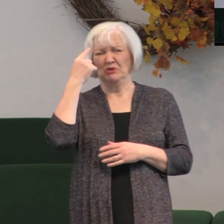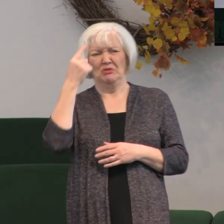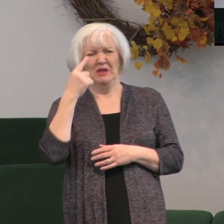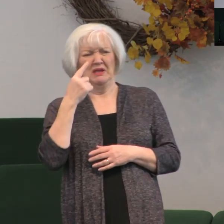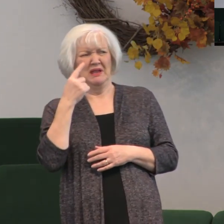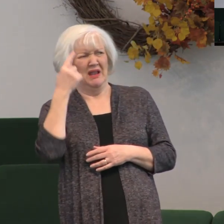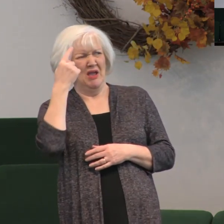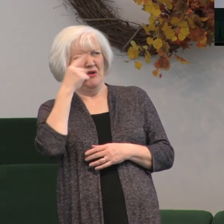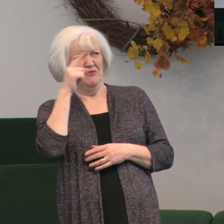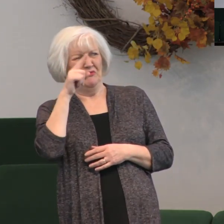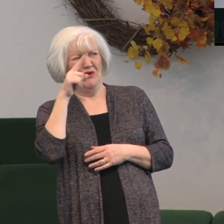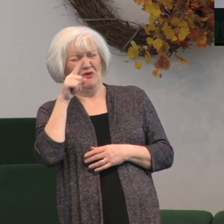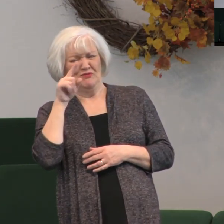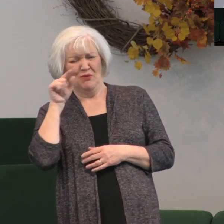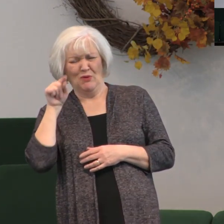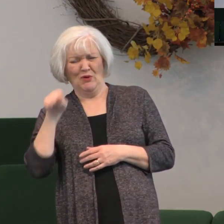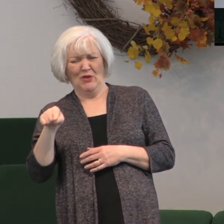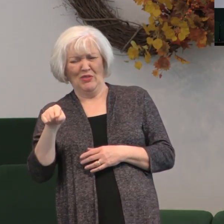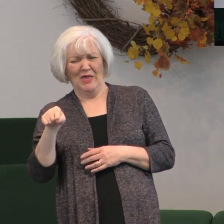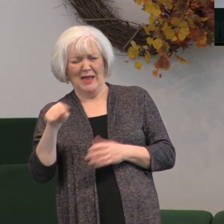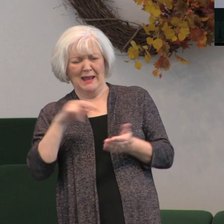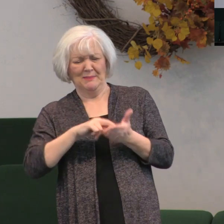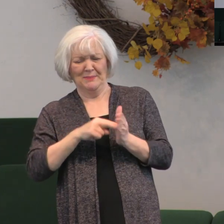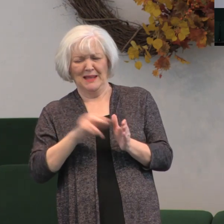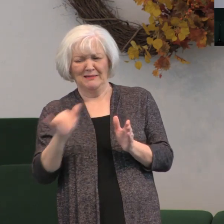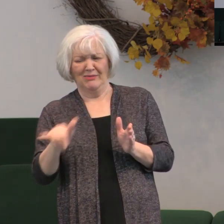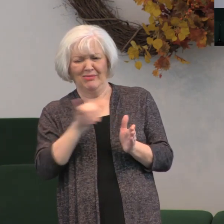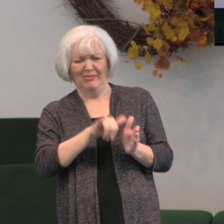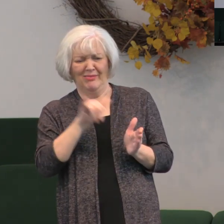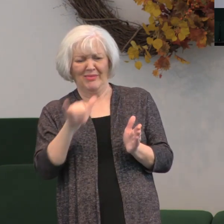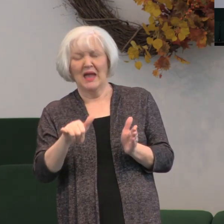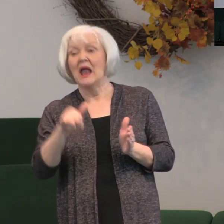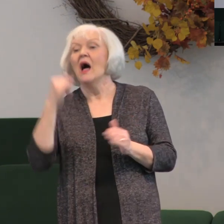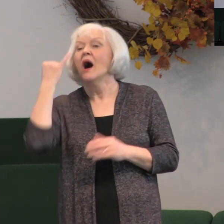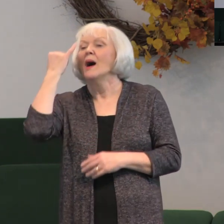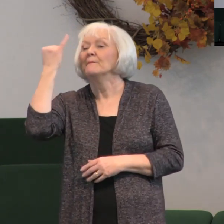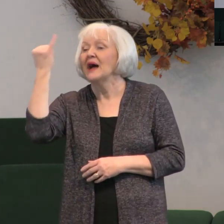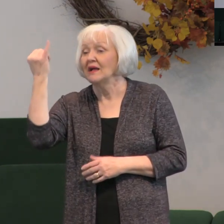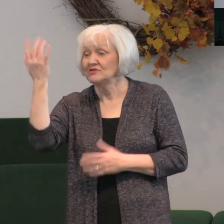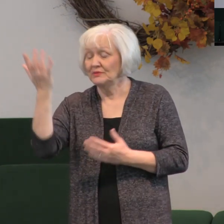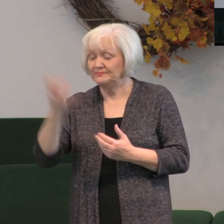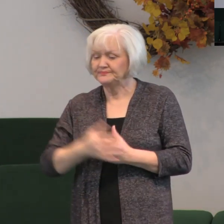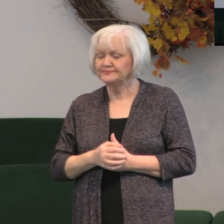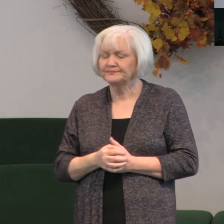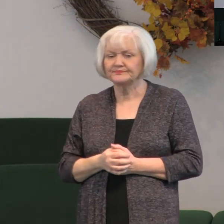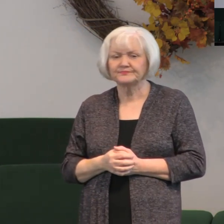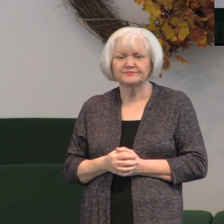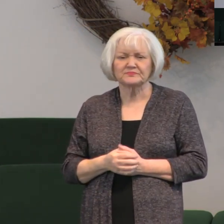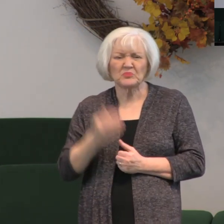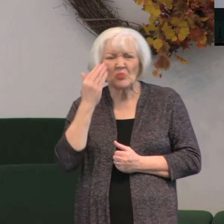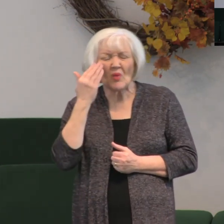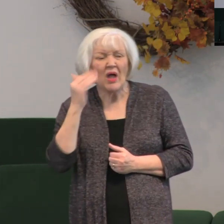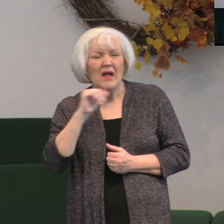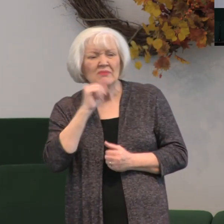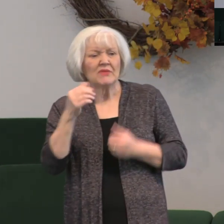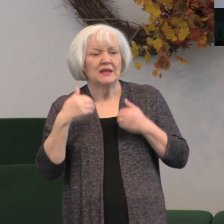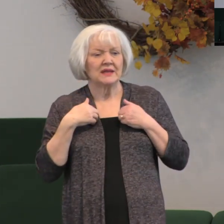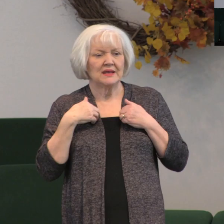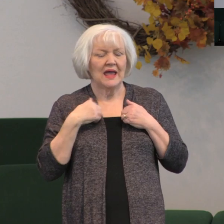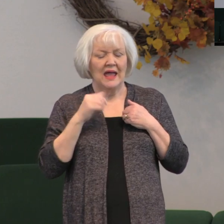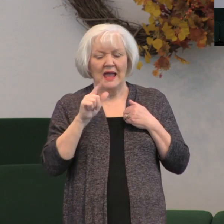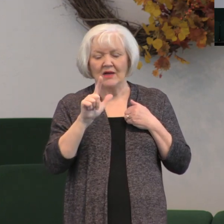sincere come from without wax so imagine if you will that the you know they didn't have aluminum